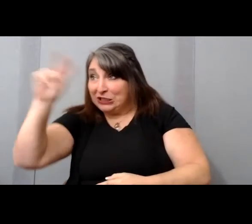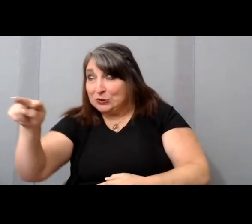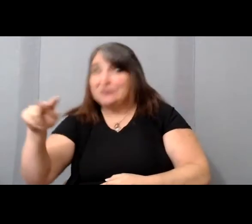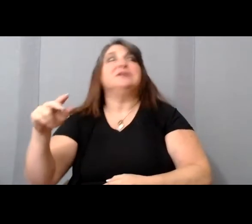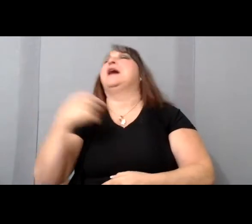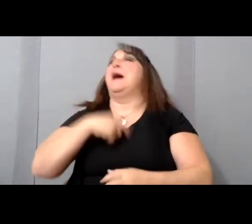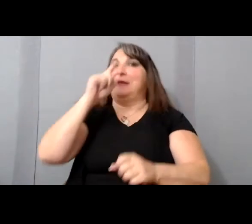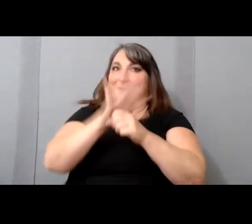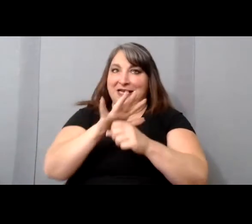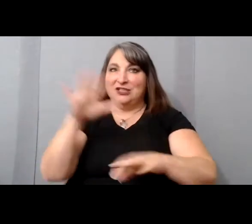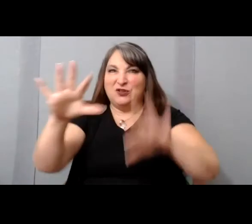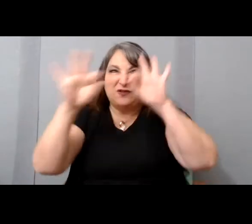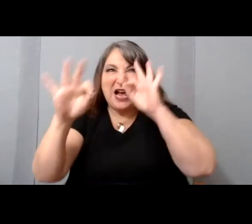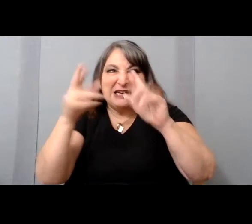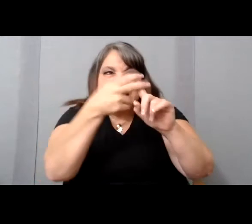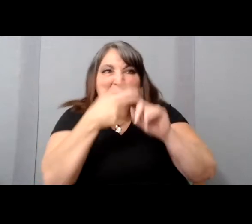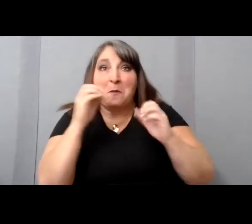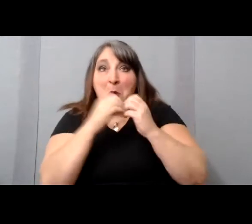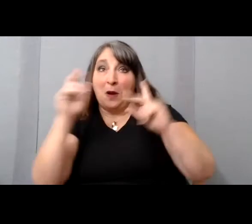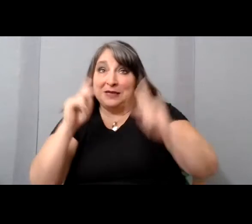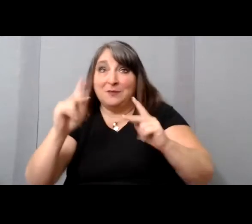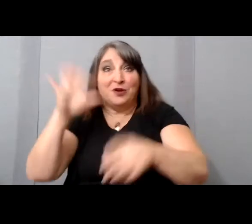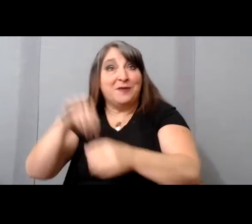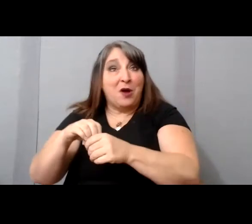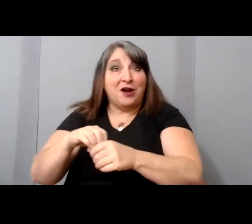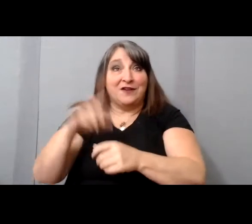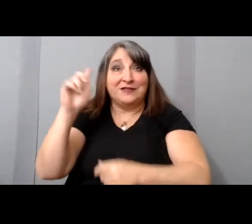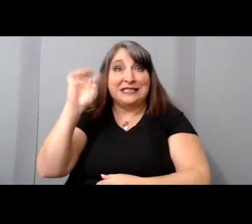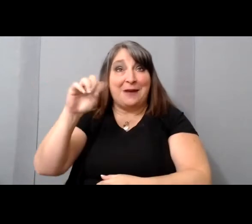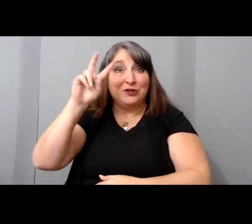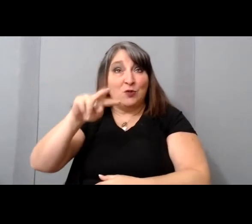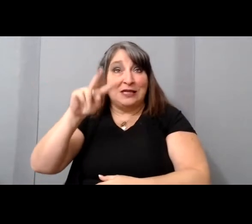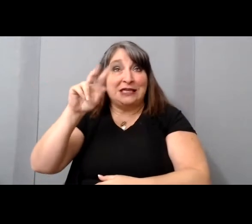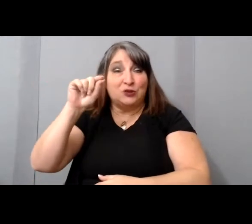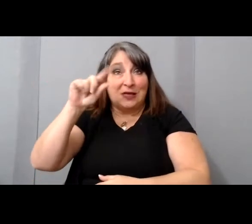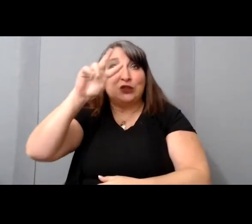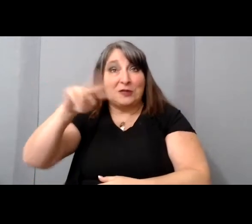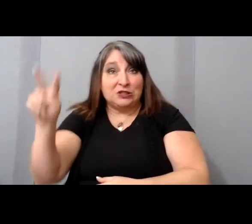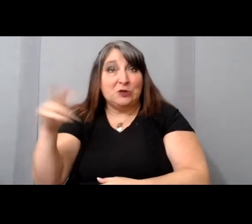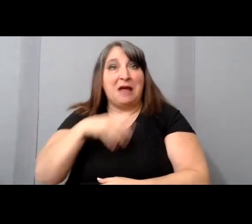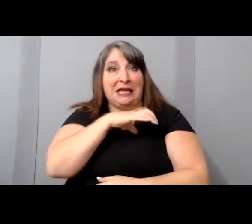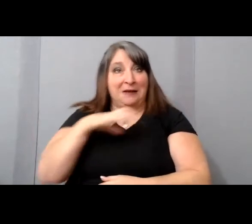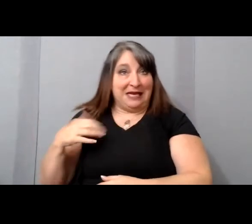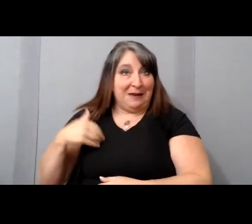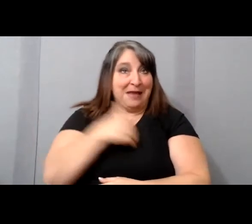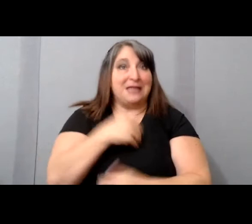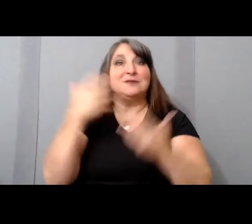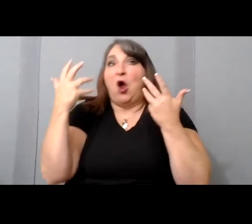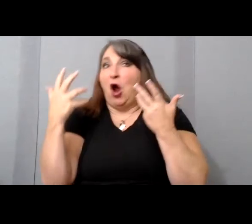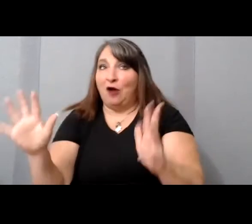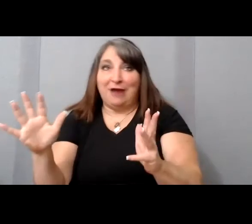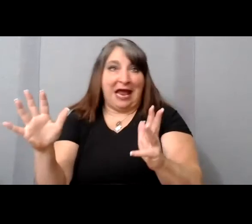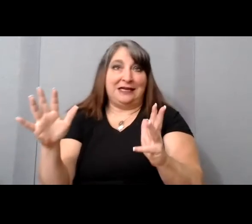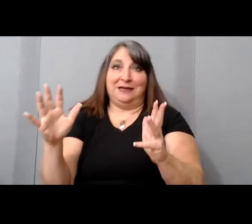more people to be part of DEM 2022. My committee members are already reached into their pockets through our committee meeting